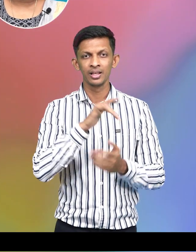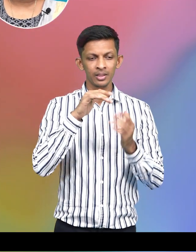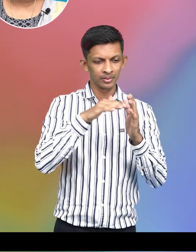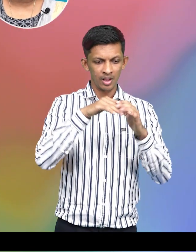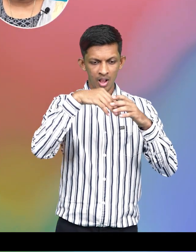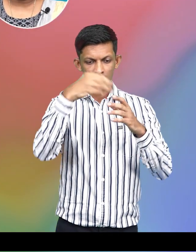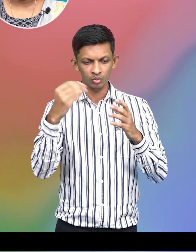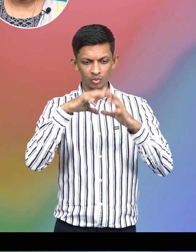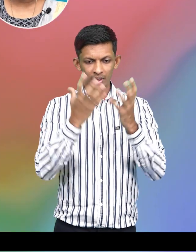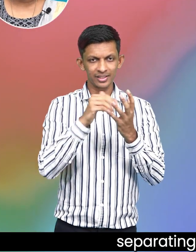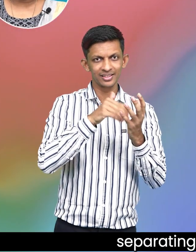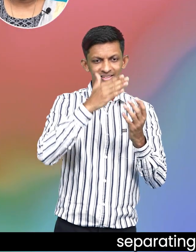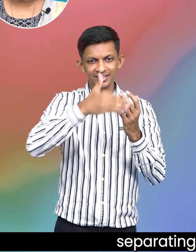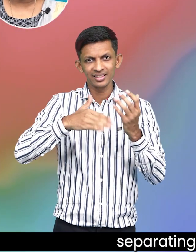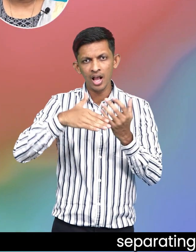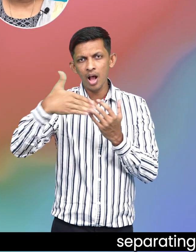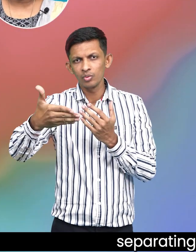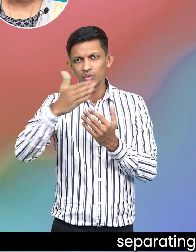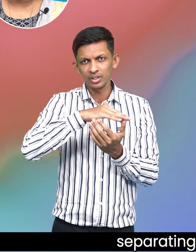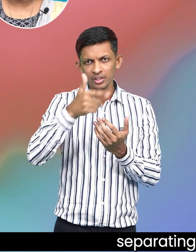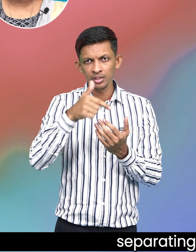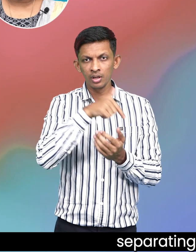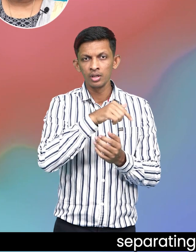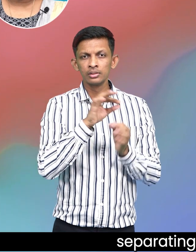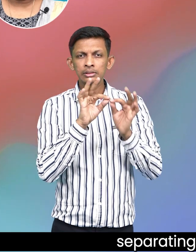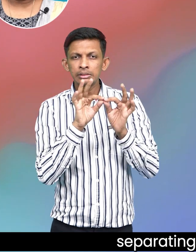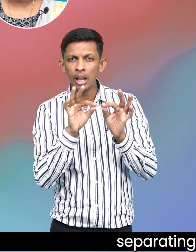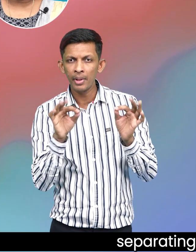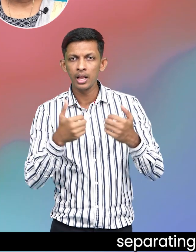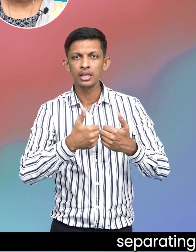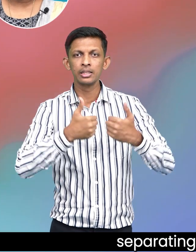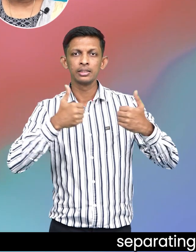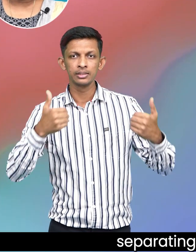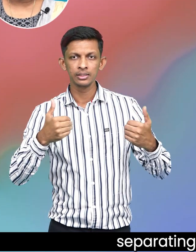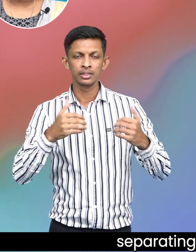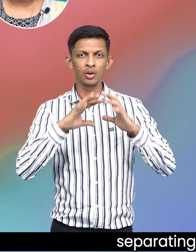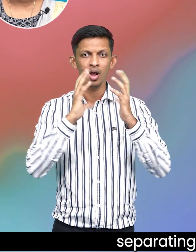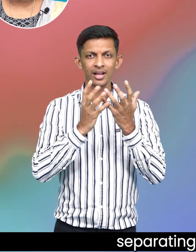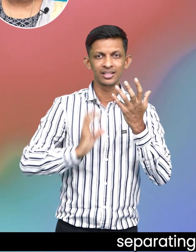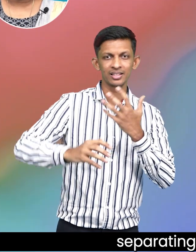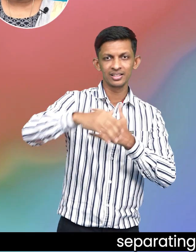Border. A line separating two countries or other area.